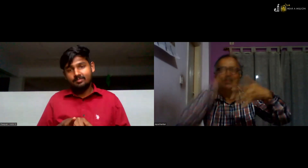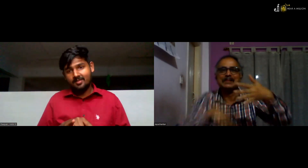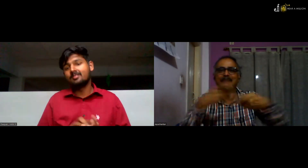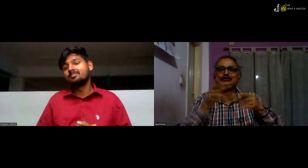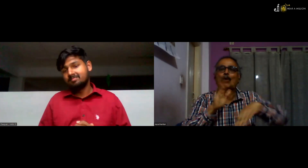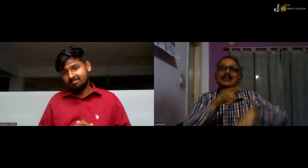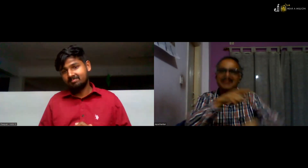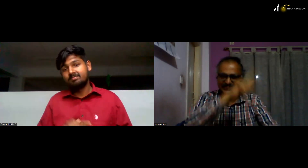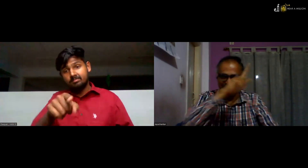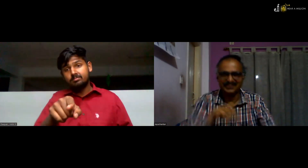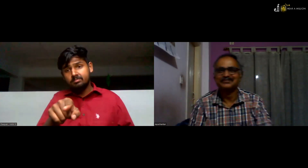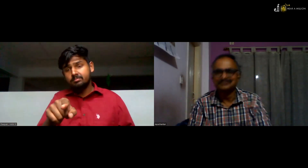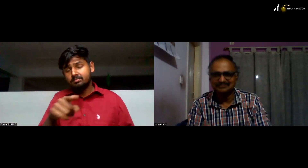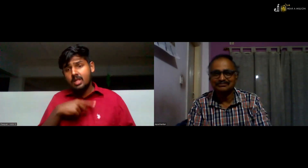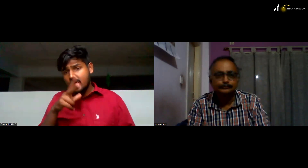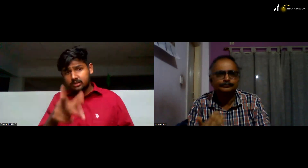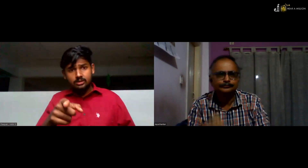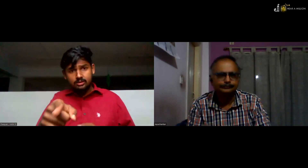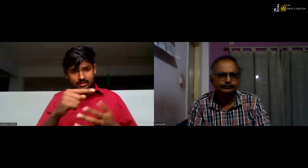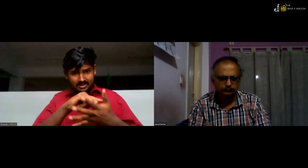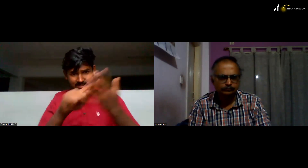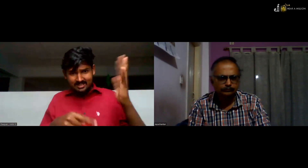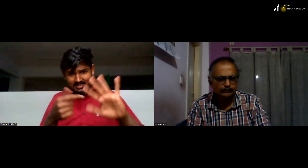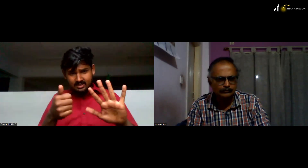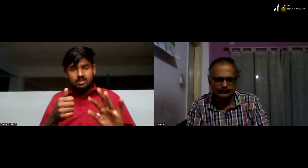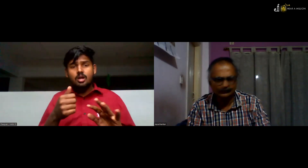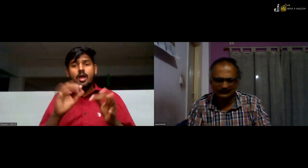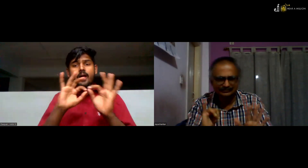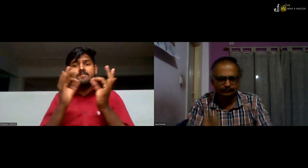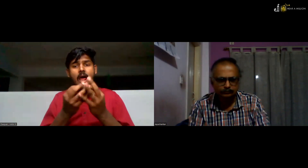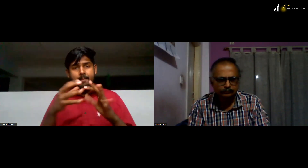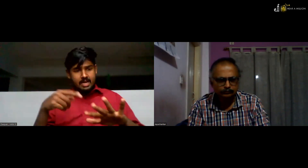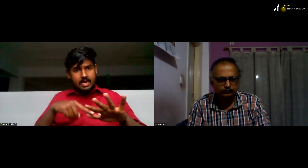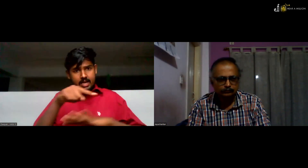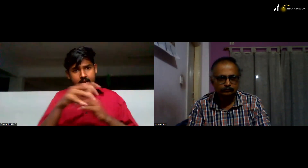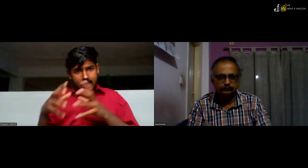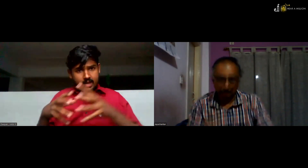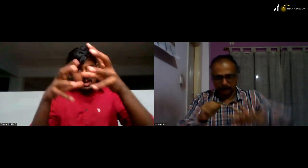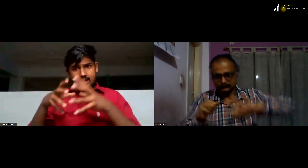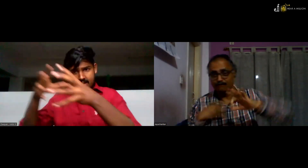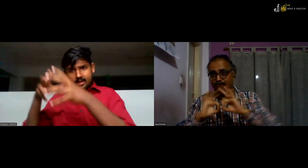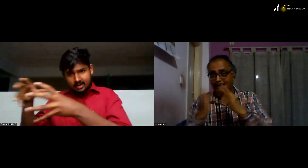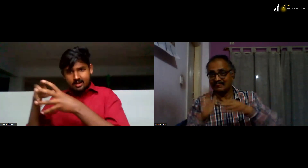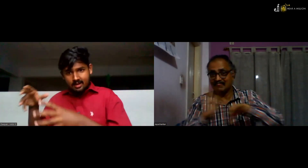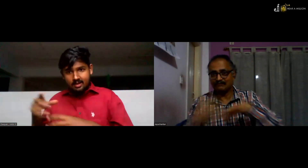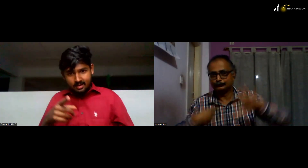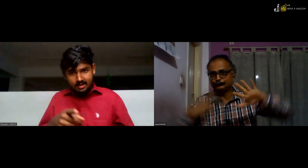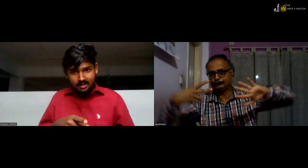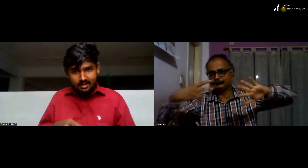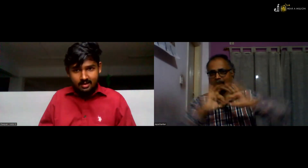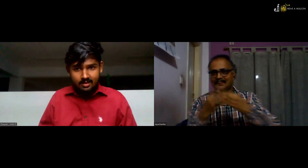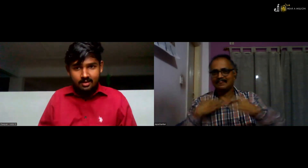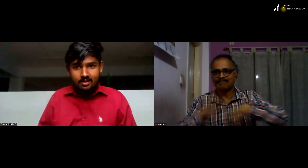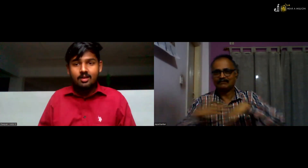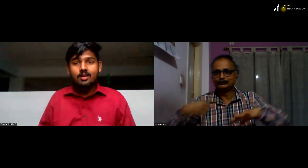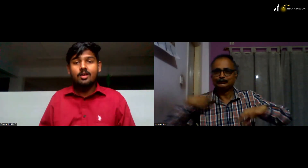So they also have that is called as a remote place as well. As you mentioned all these places, so have you traveled along